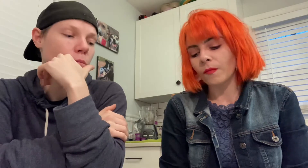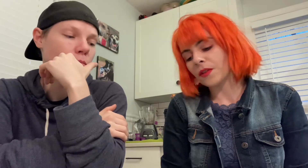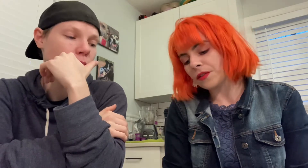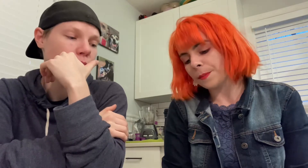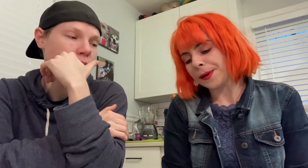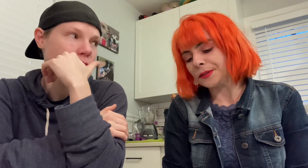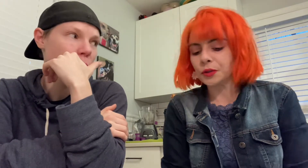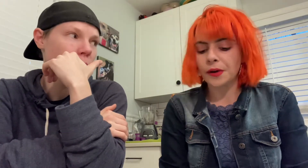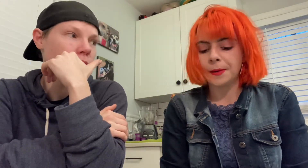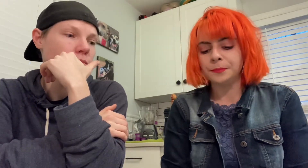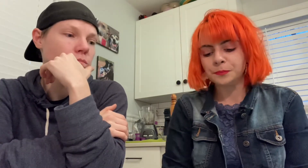Not bad, it's okay.